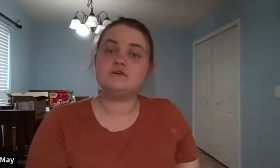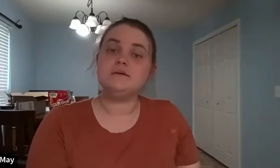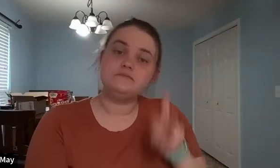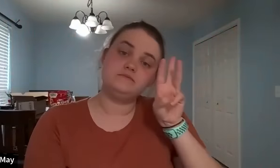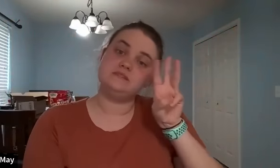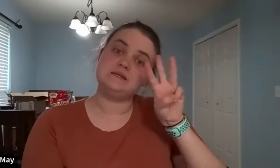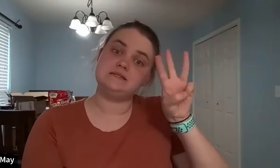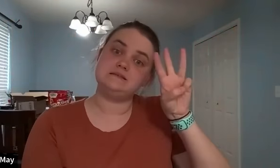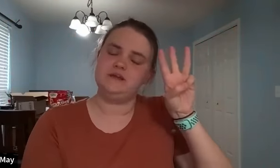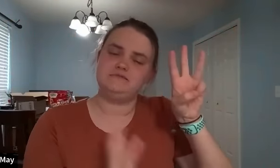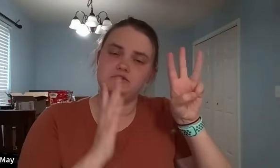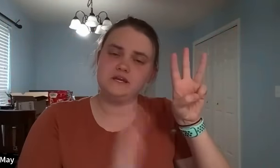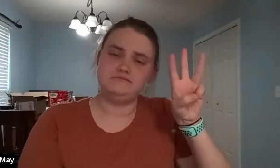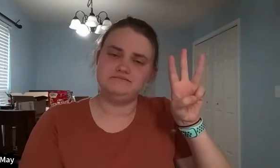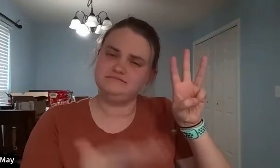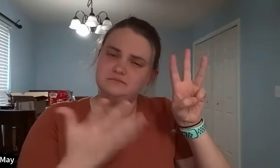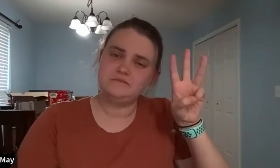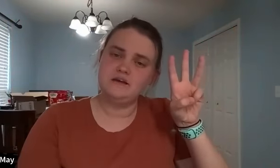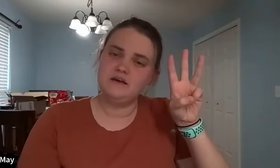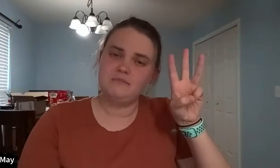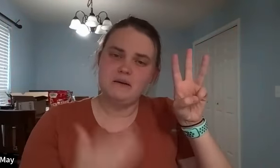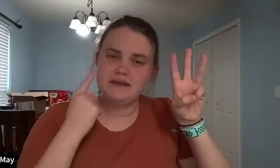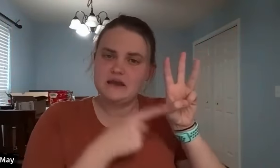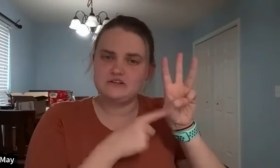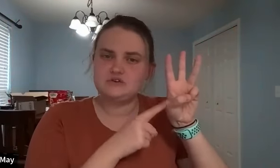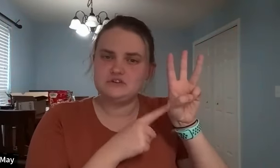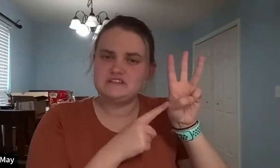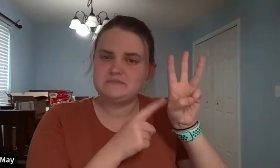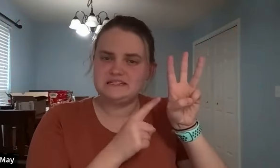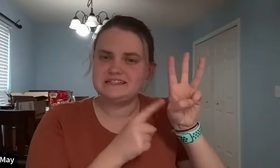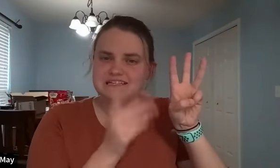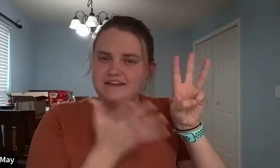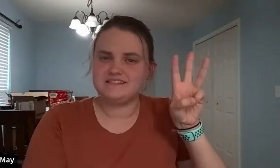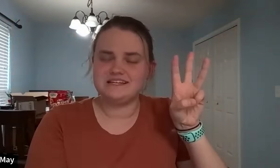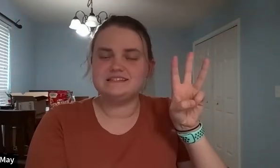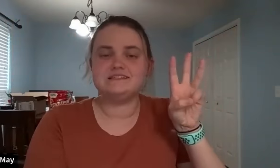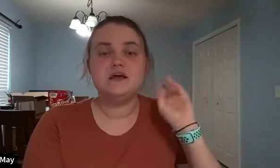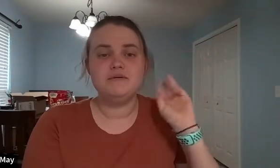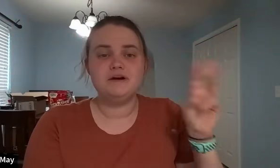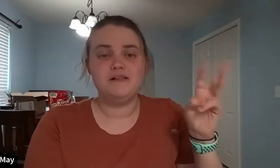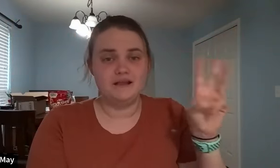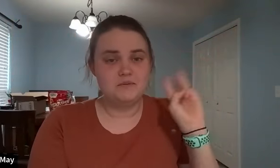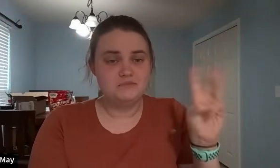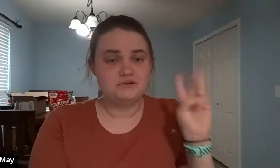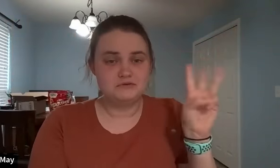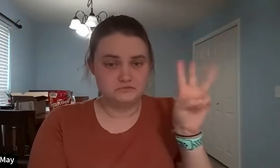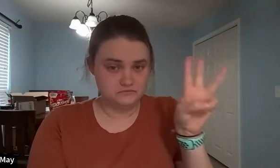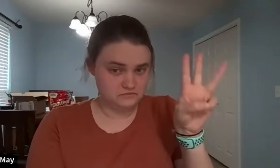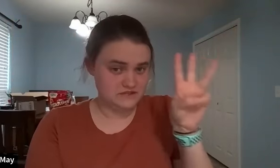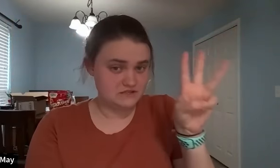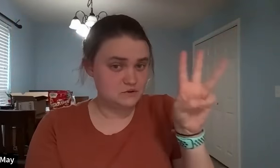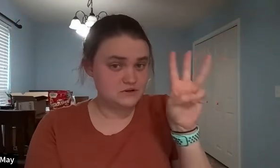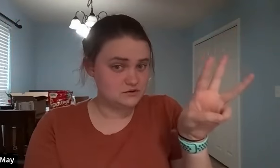up 3. My mind now is so used to this being 6, I have to say it's 6. But like, I remember this was always